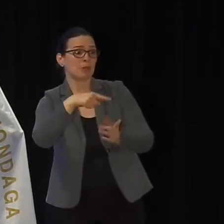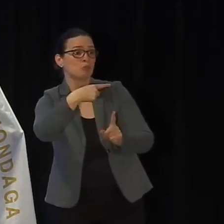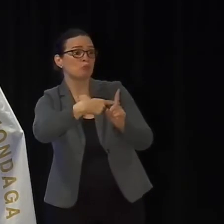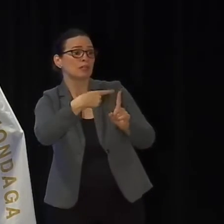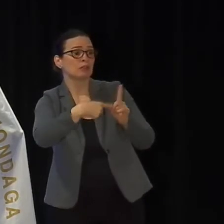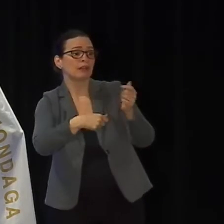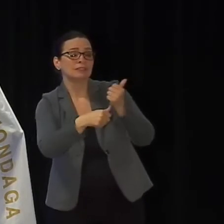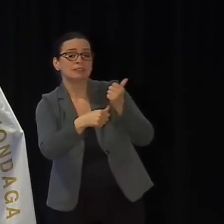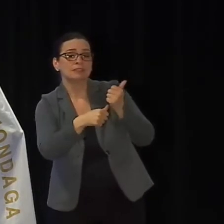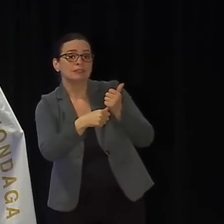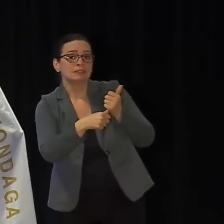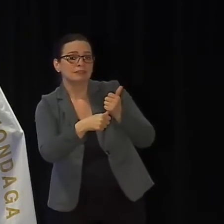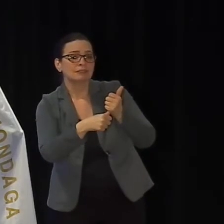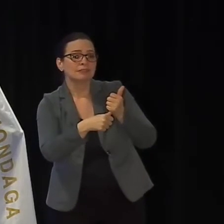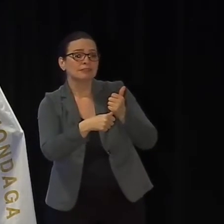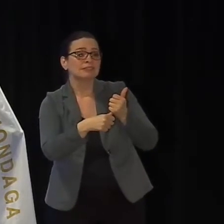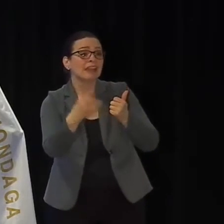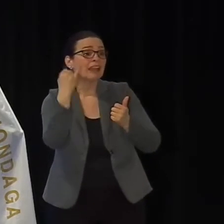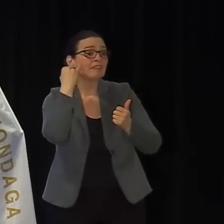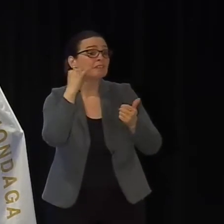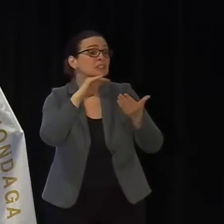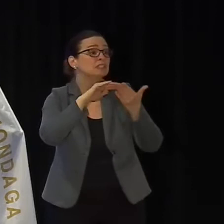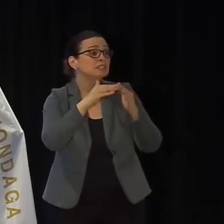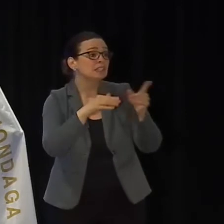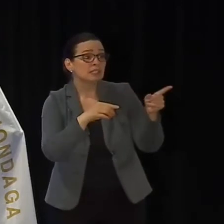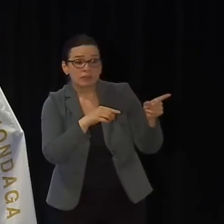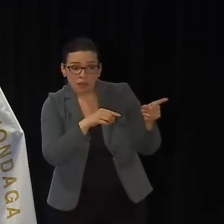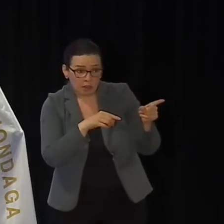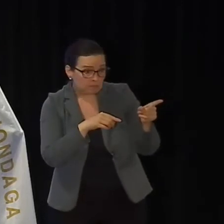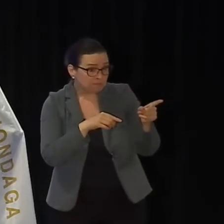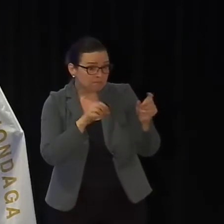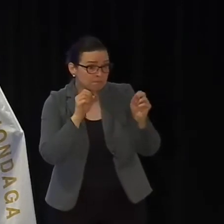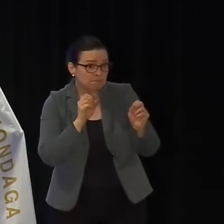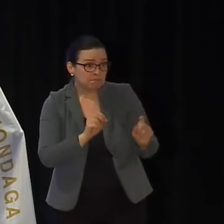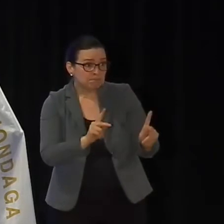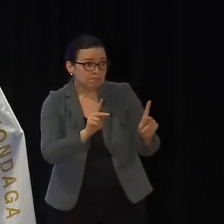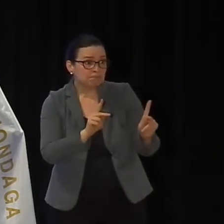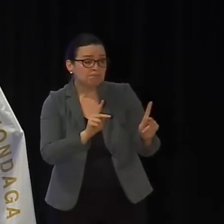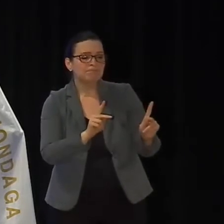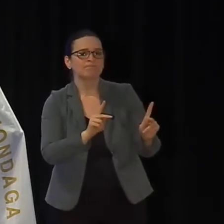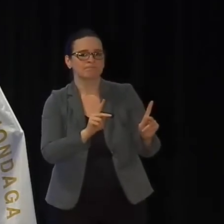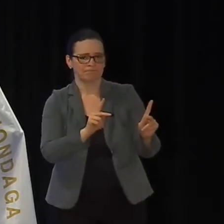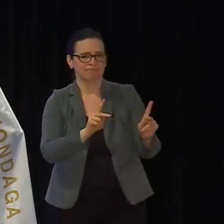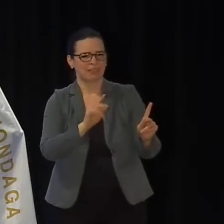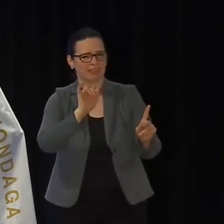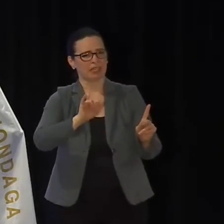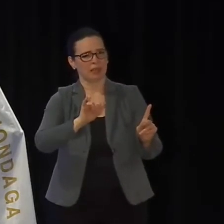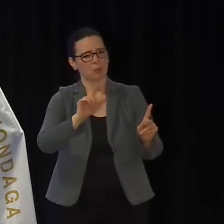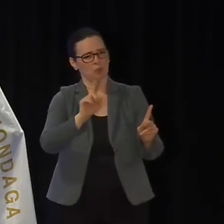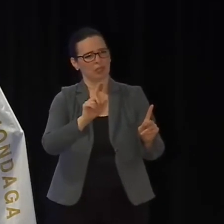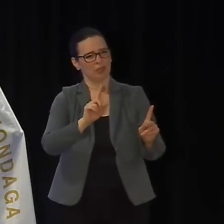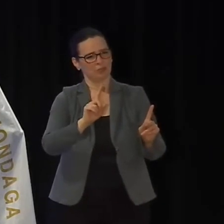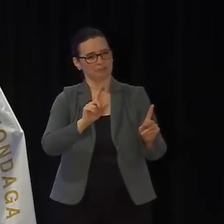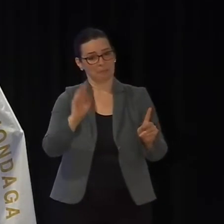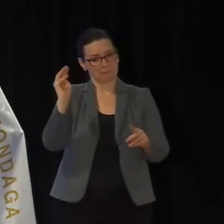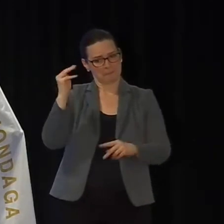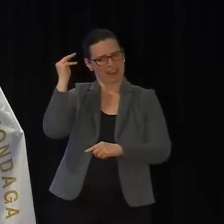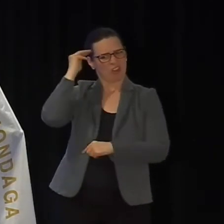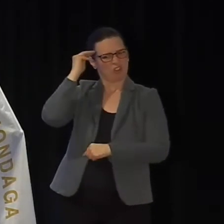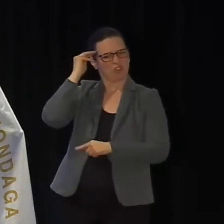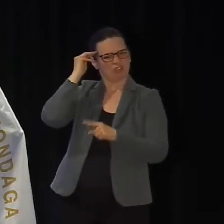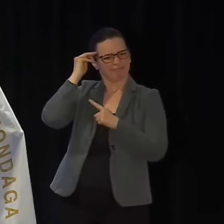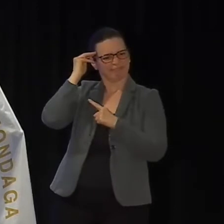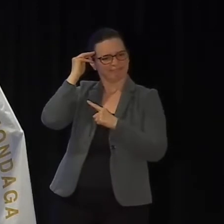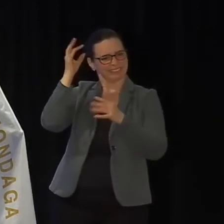decisions have been levied. The day that the mayor spoke about the decision that the city made, the mayor